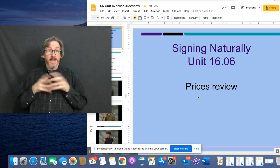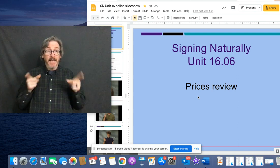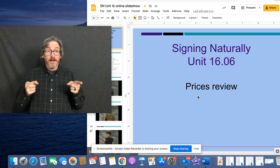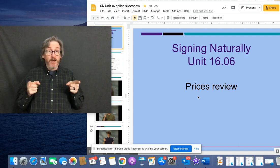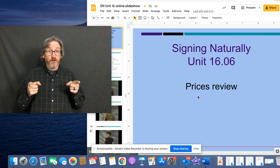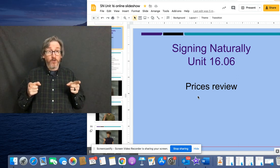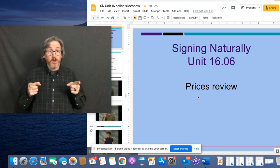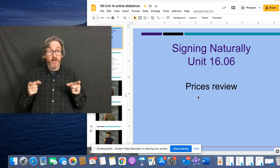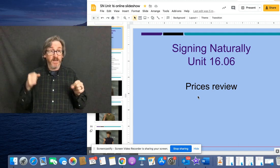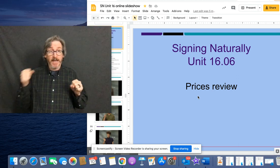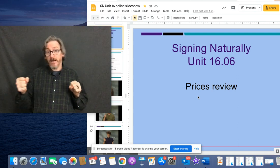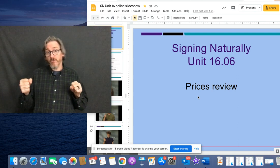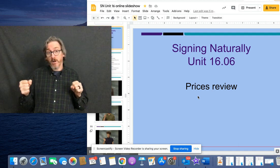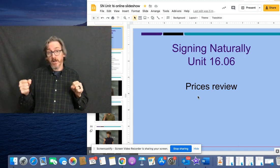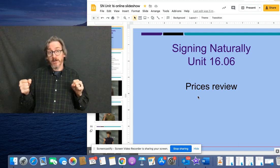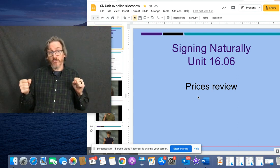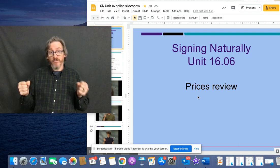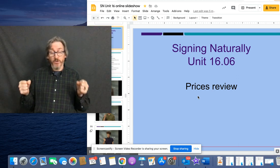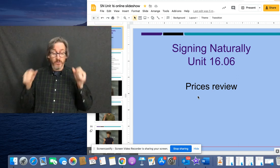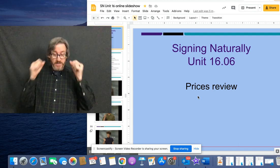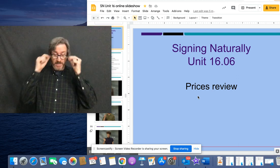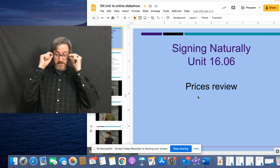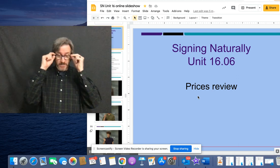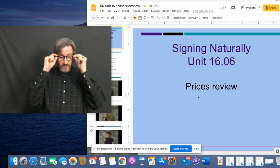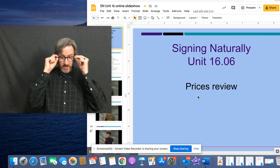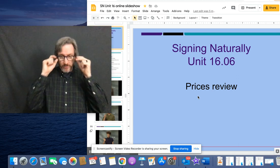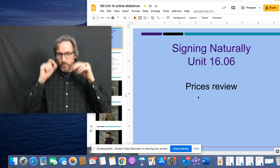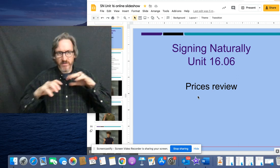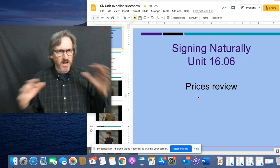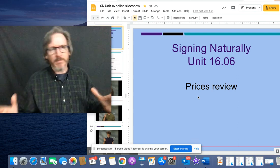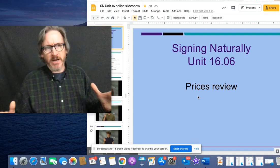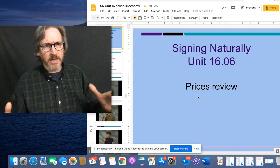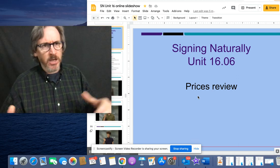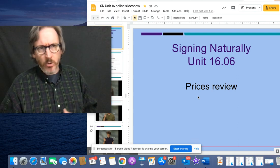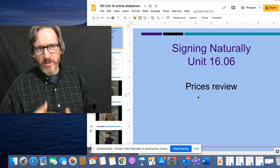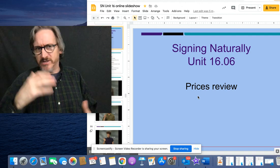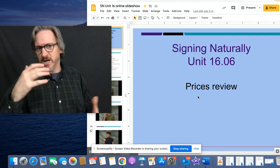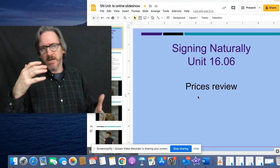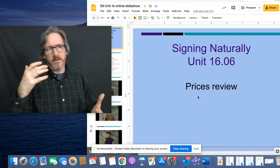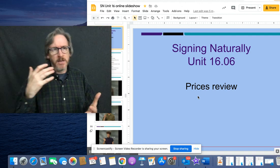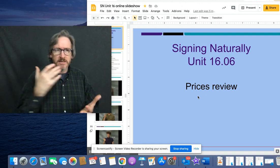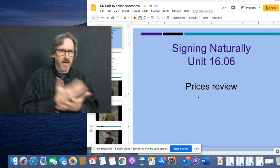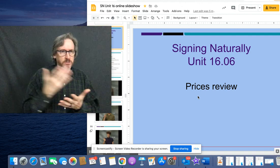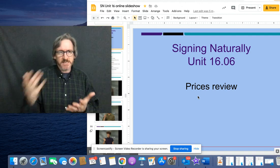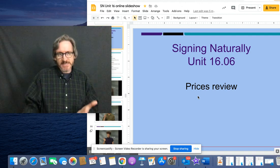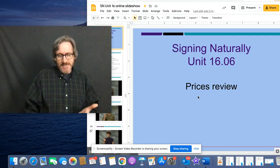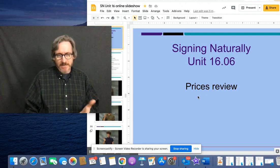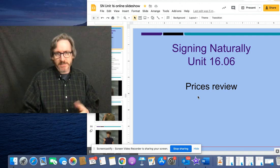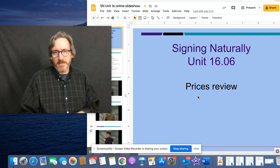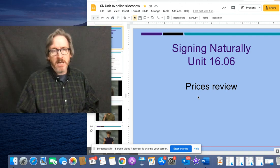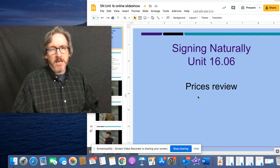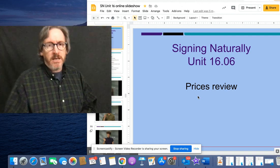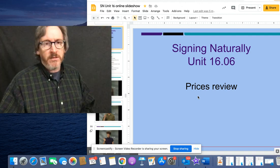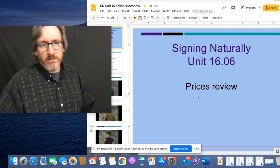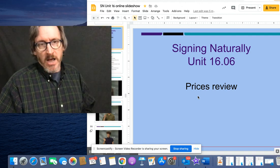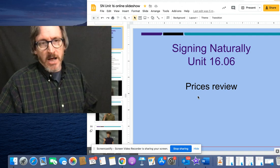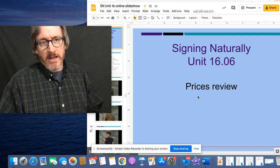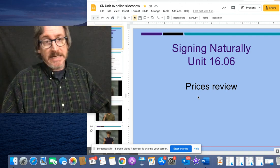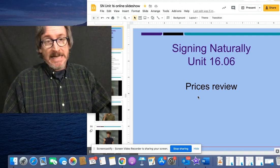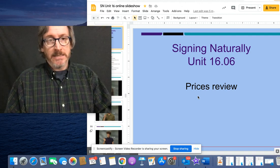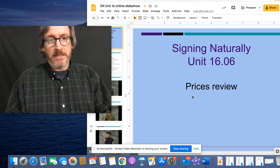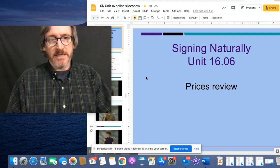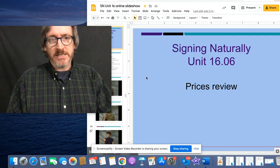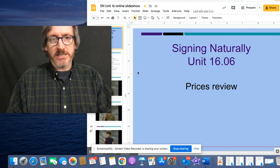Okay, yet another one of the hit and run review things that we've done. We've done money, we've done dollars and cents.